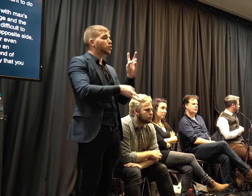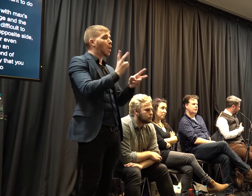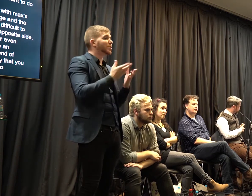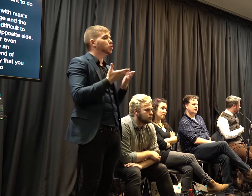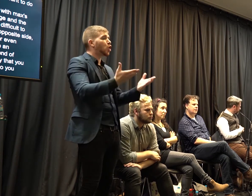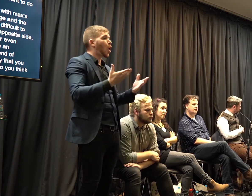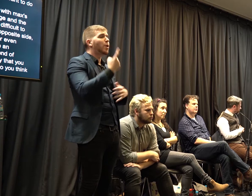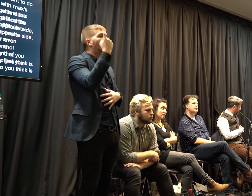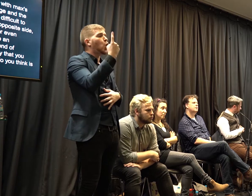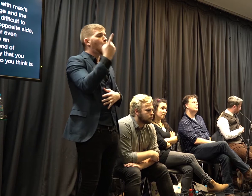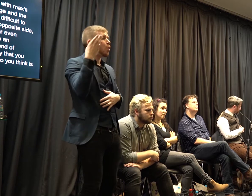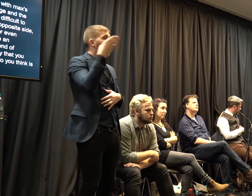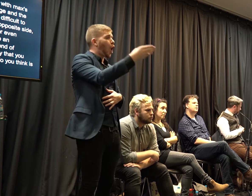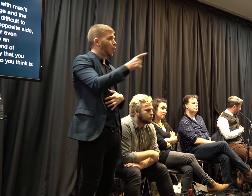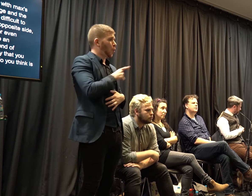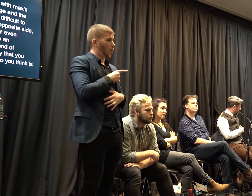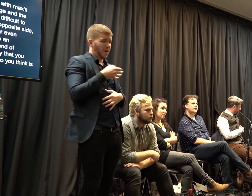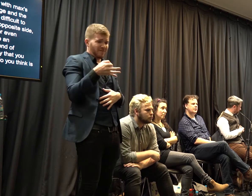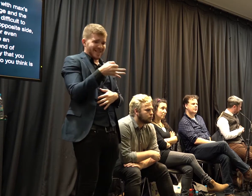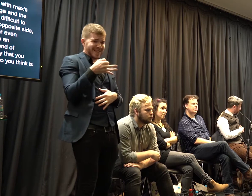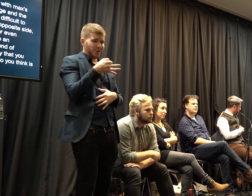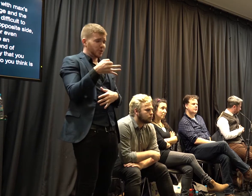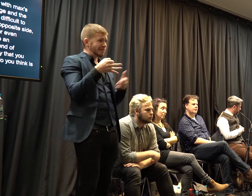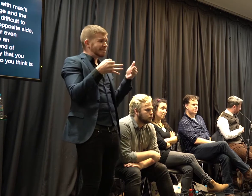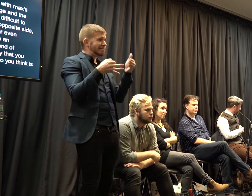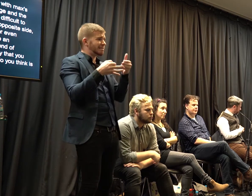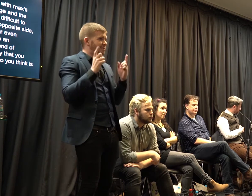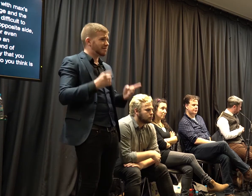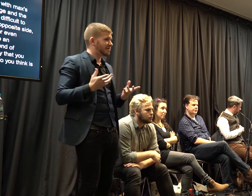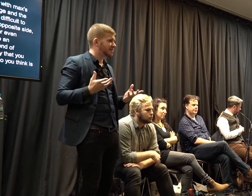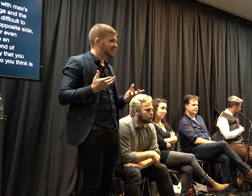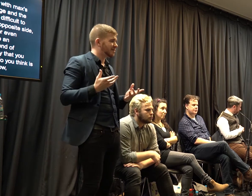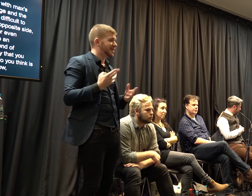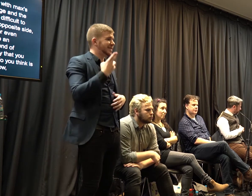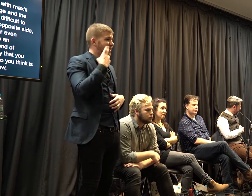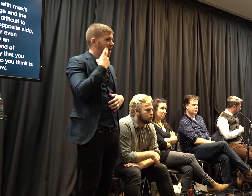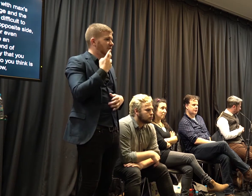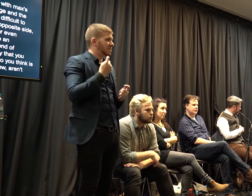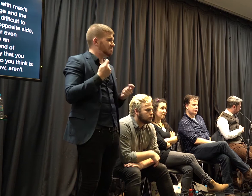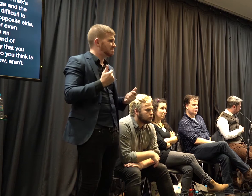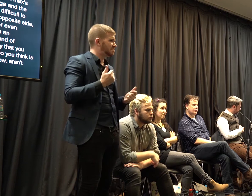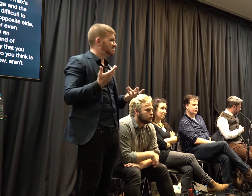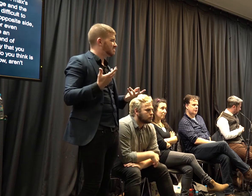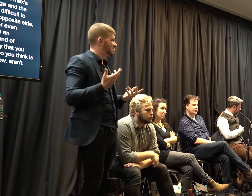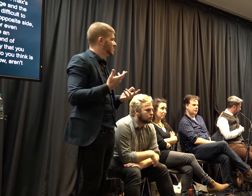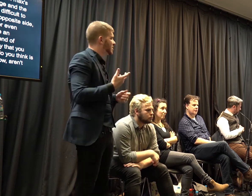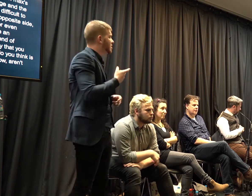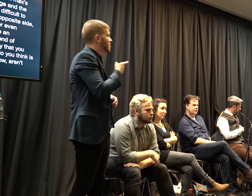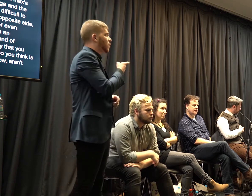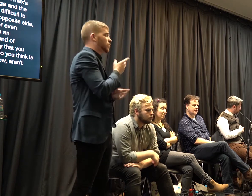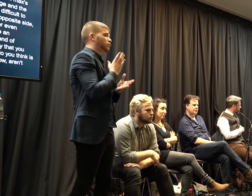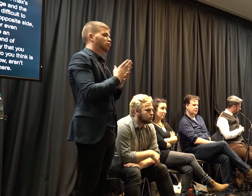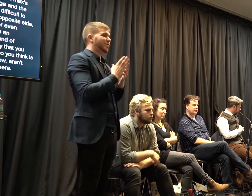go? Because, deaf people aren't, probably in that village in the middle of nowhere. So it kind of comes